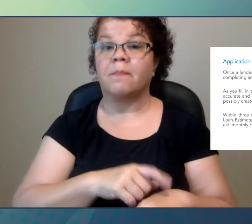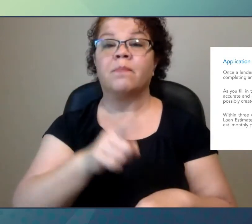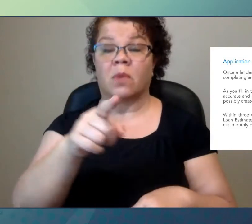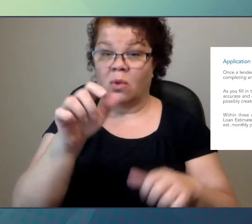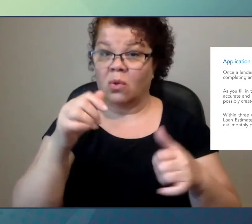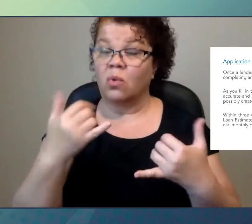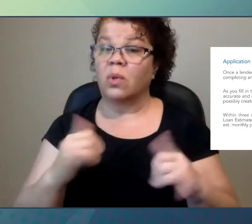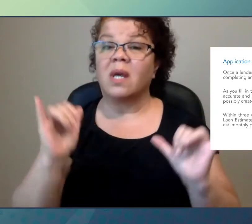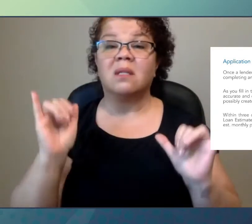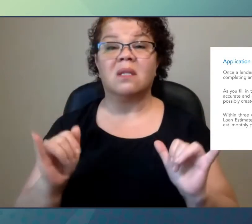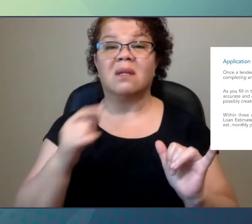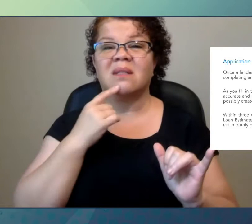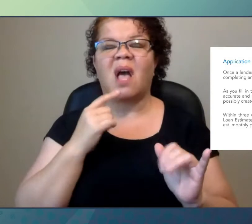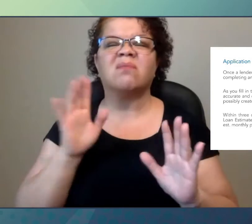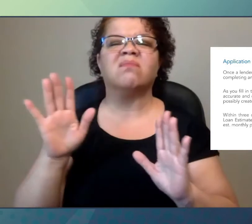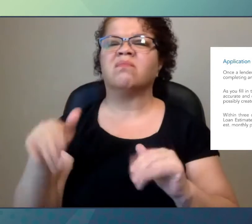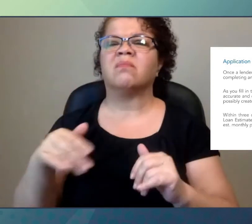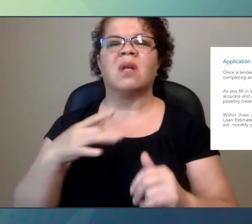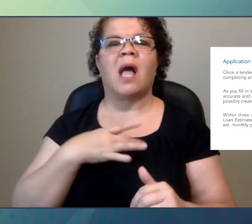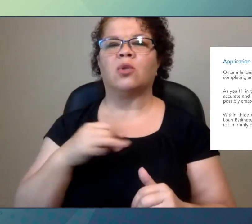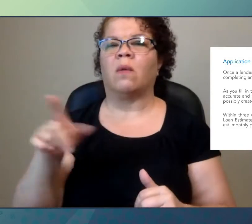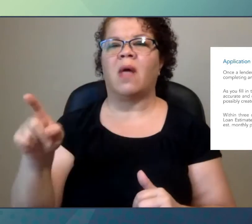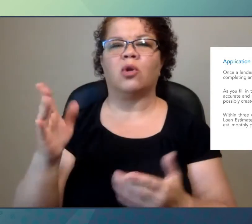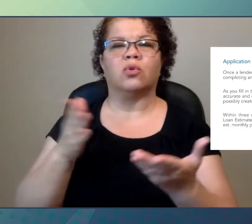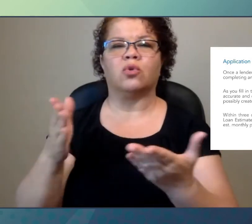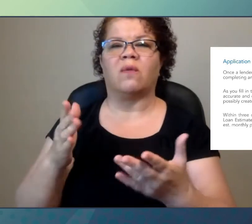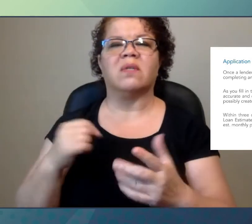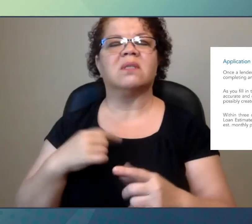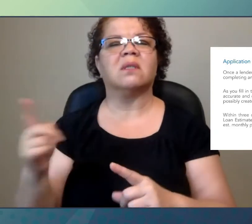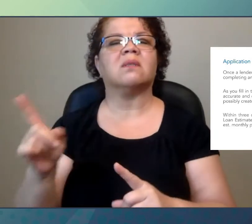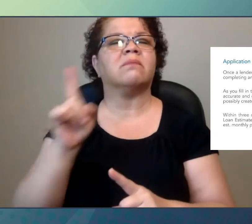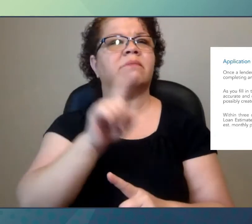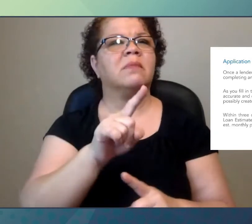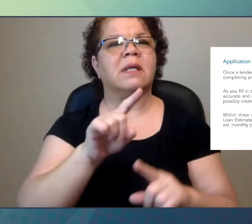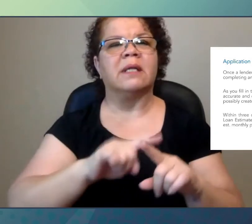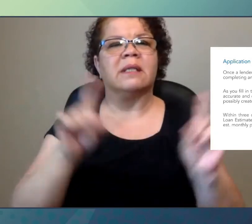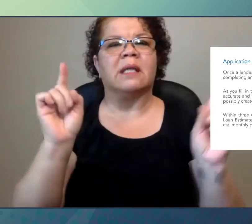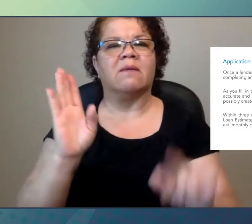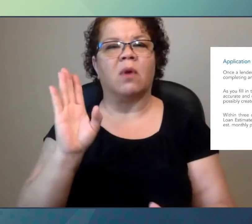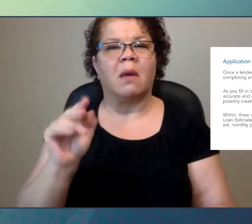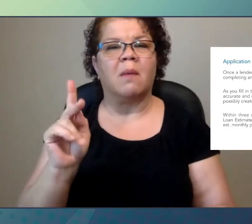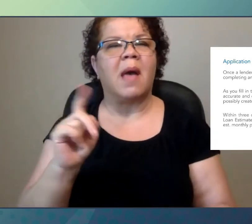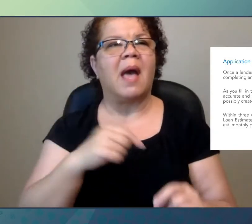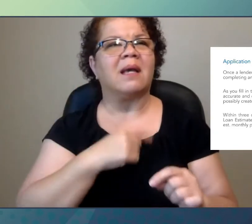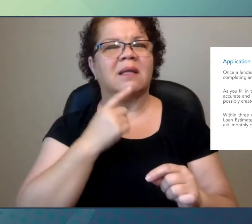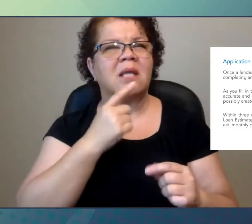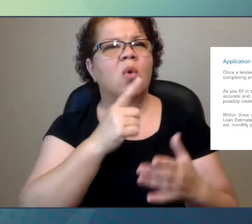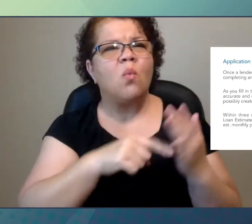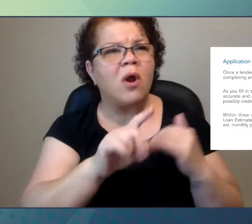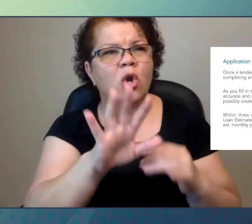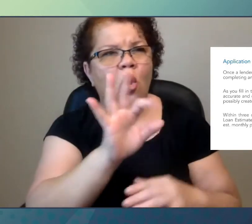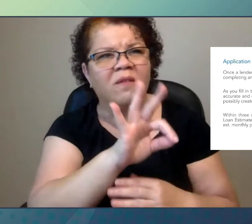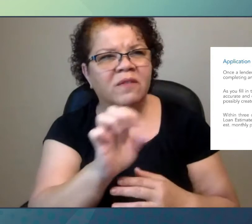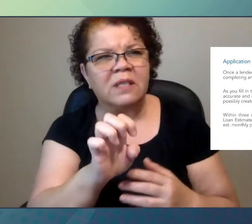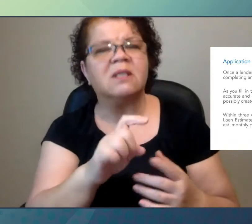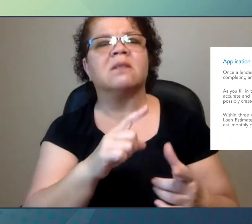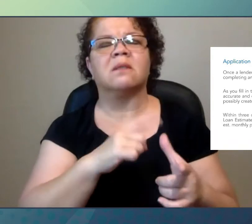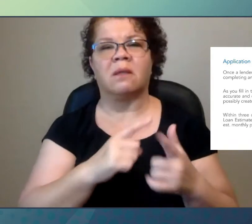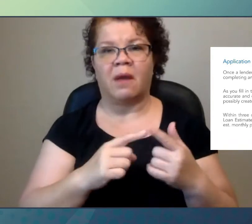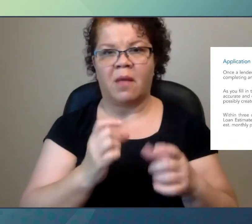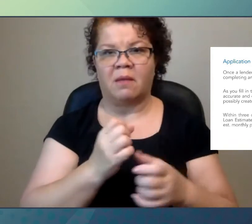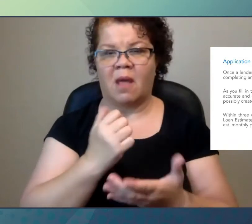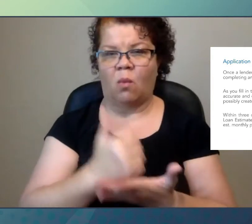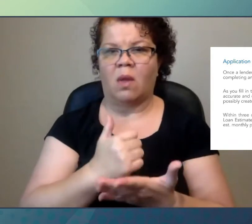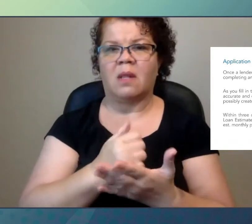go to another lender and say, hey, what are your fees, and determine the best option for you. But it's important, again, not